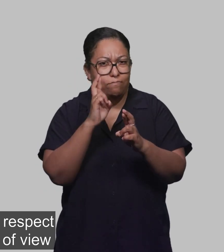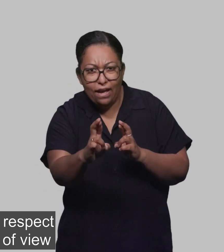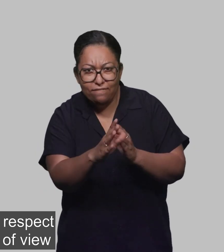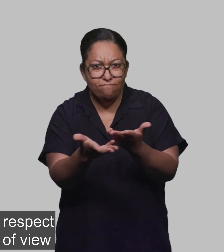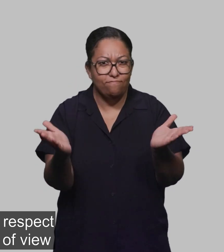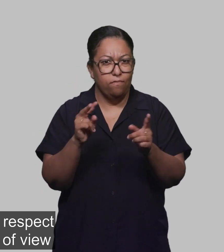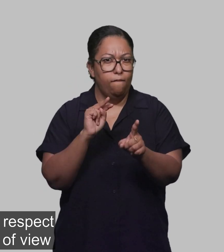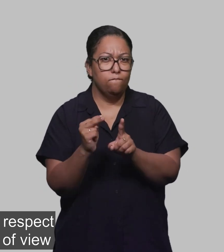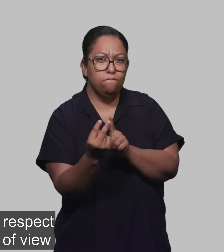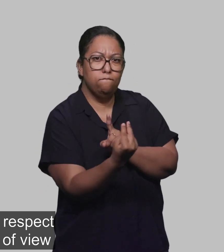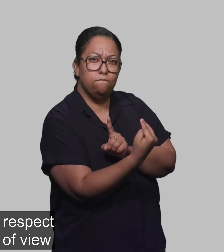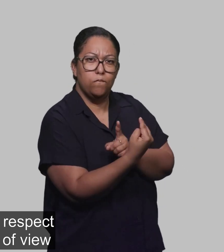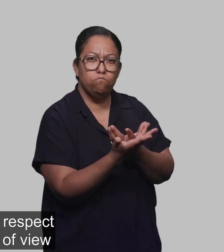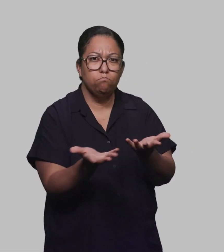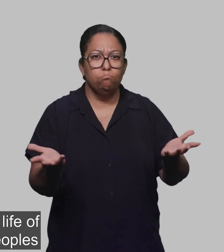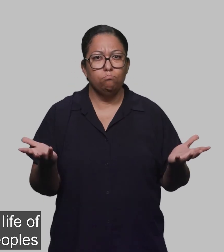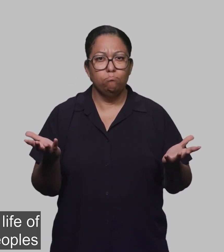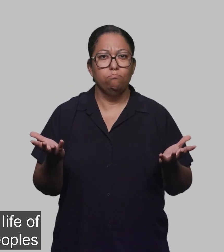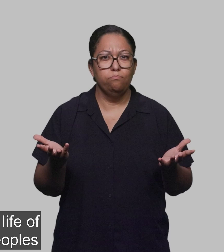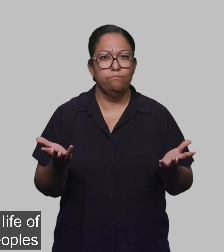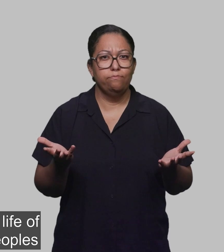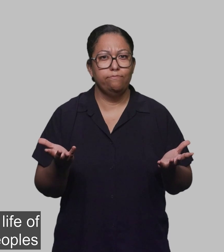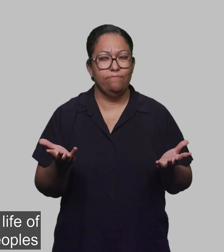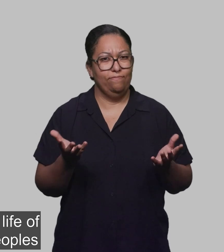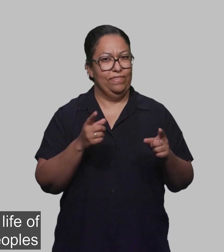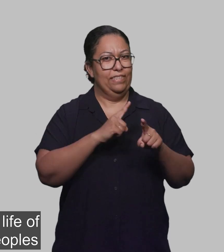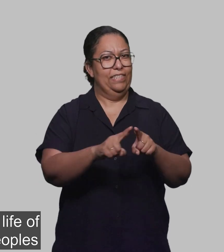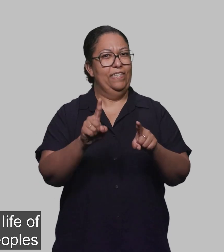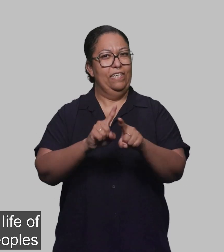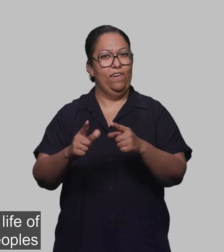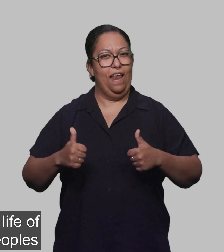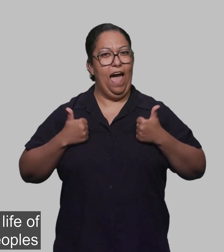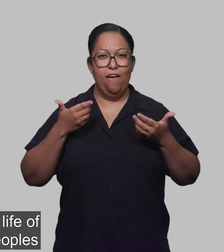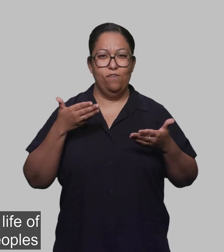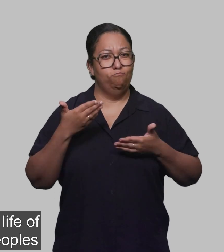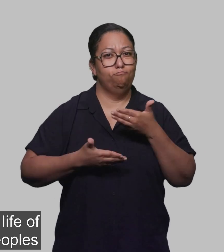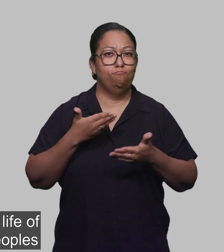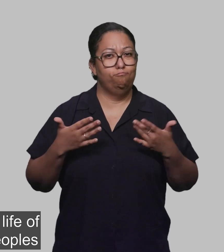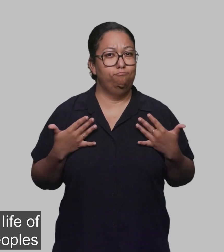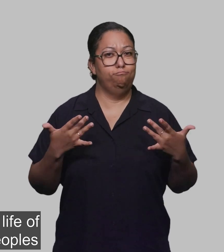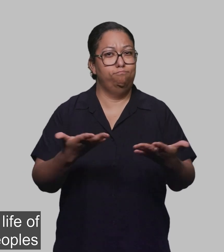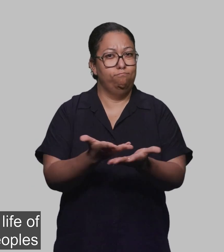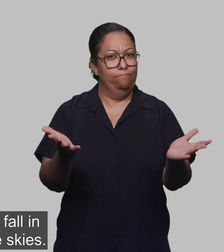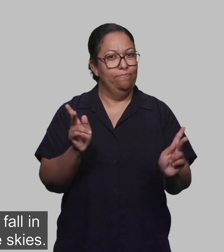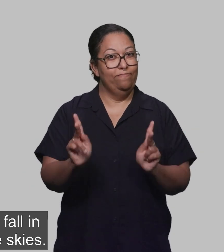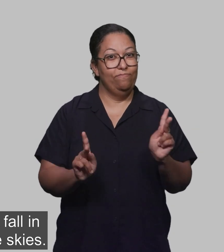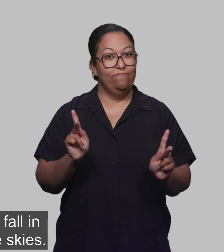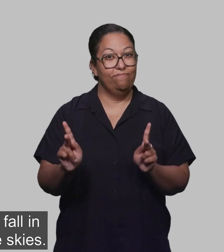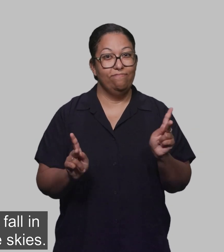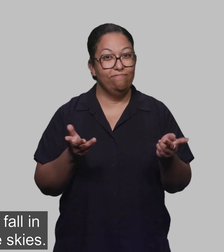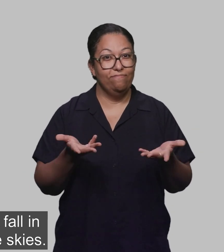the points of view and way of life of different peoples if